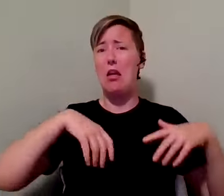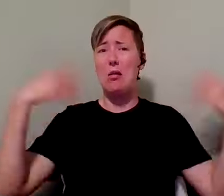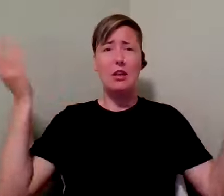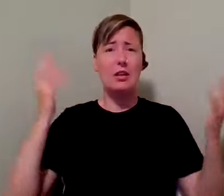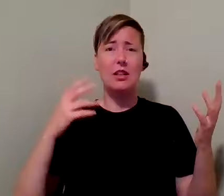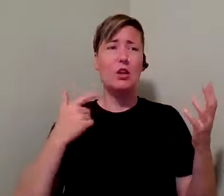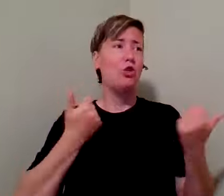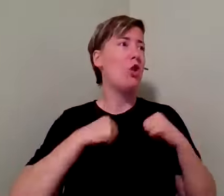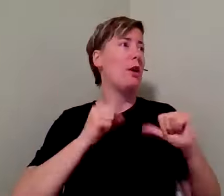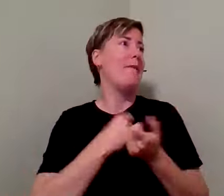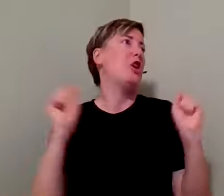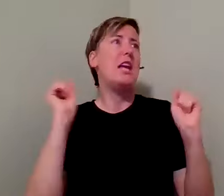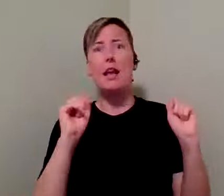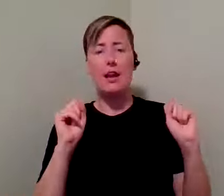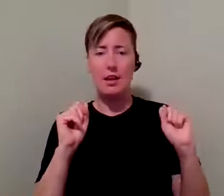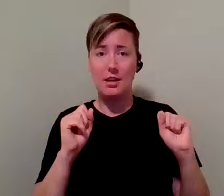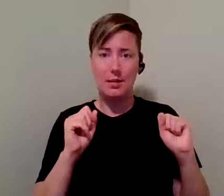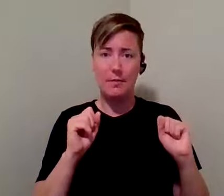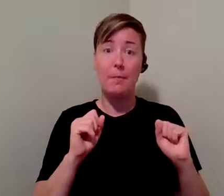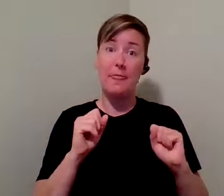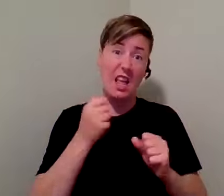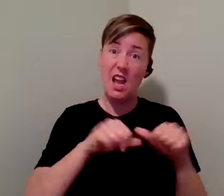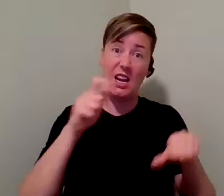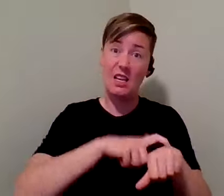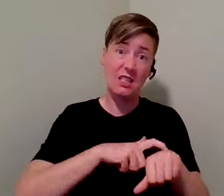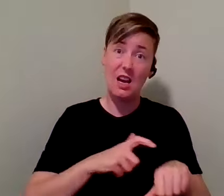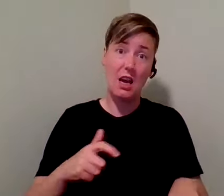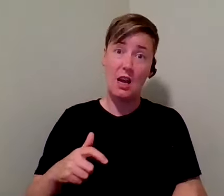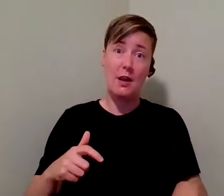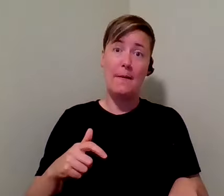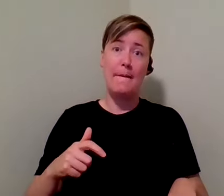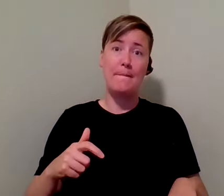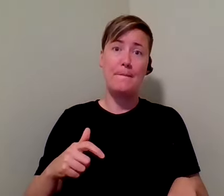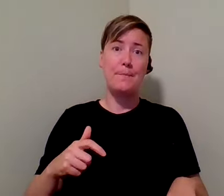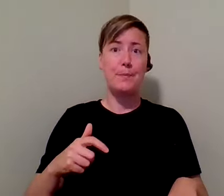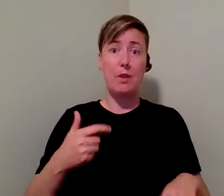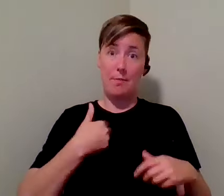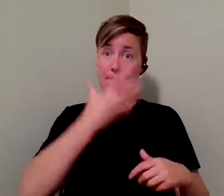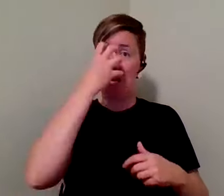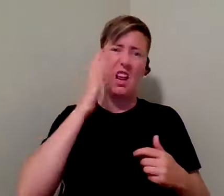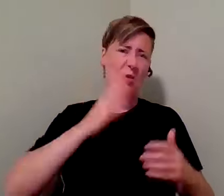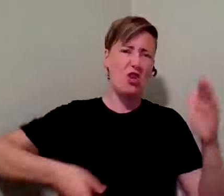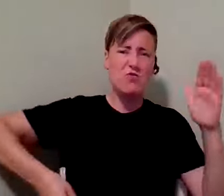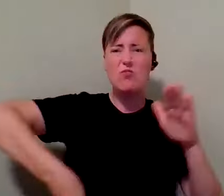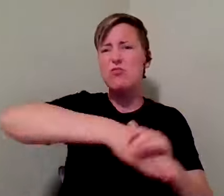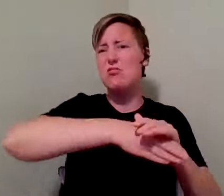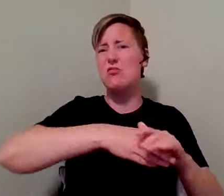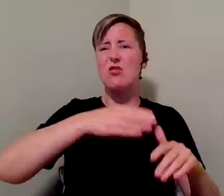free. So I would, every time I got really pissed, I'd go down and I'd kick the back of my car. And I put a lot of dents into it. And every